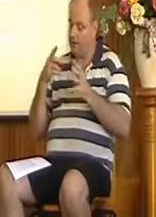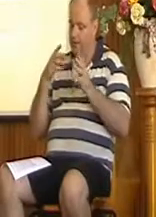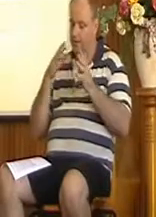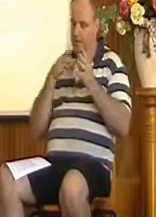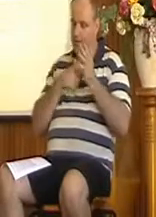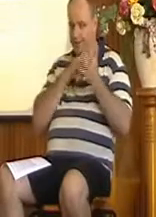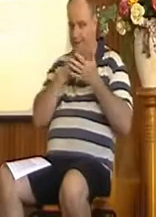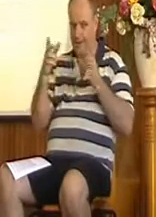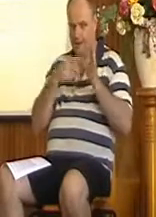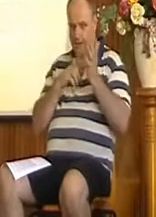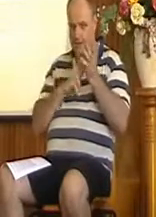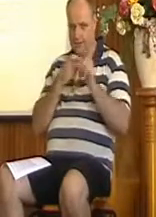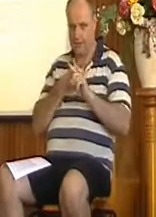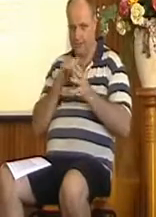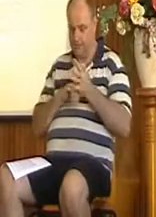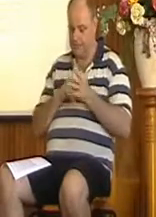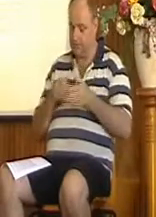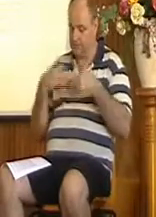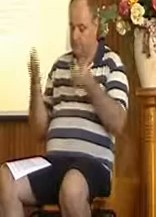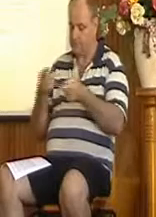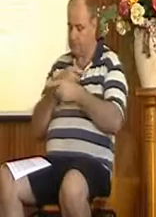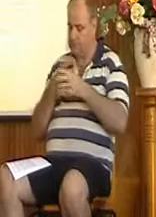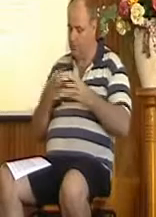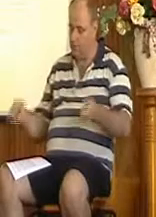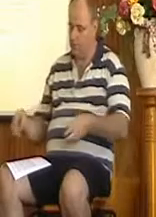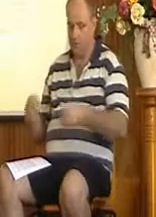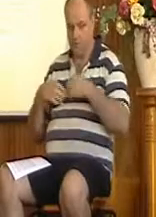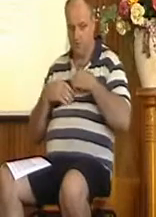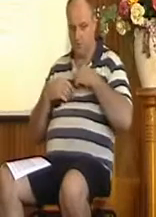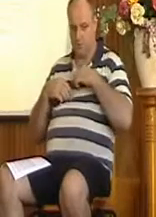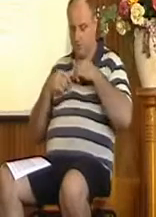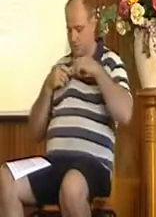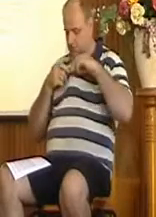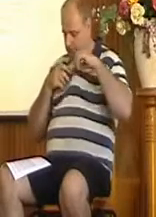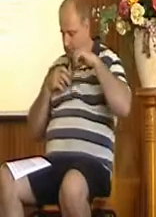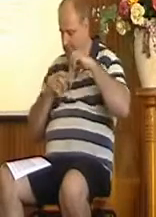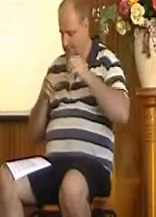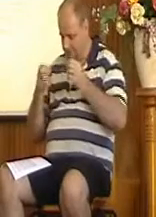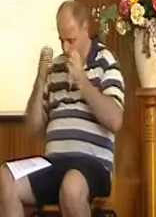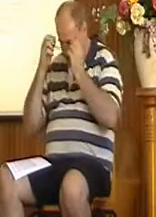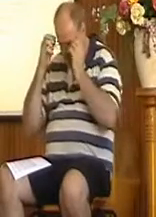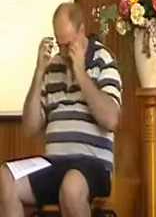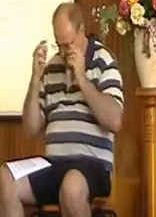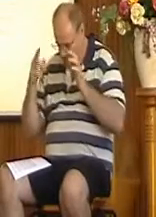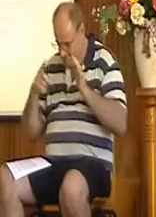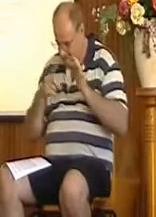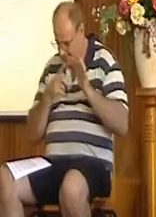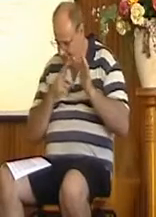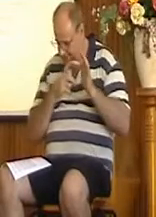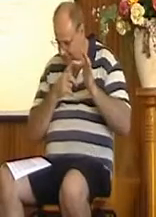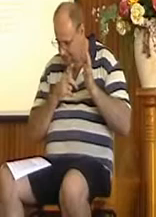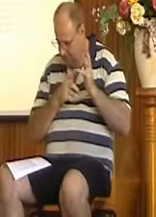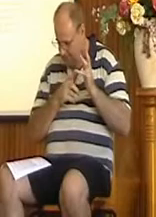the word Eucharist. I enjoy going to the Eucharist. Eu means